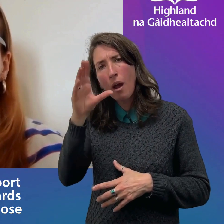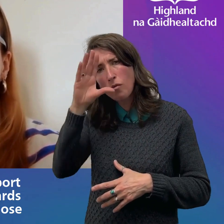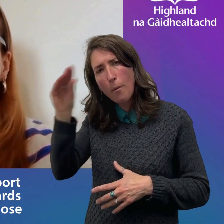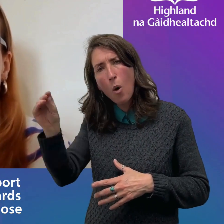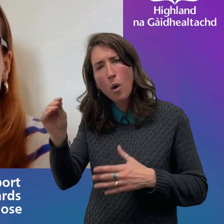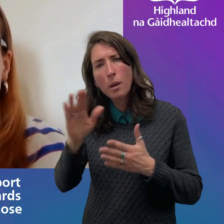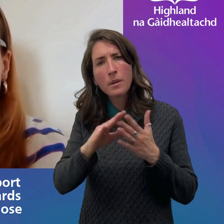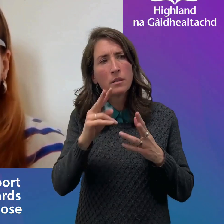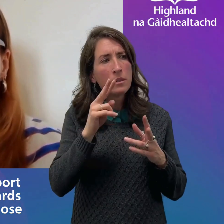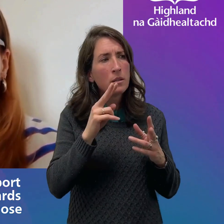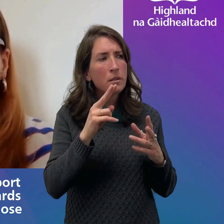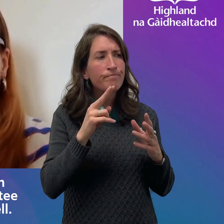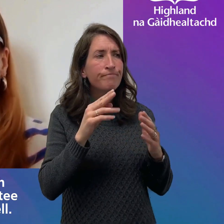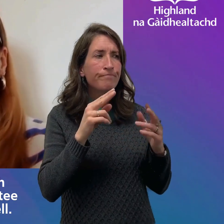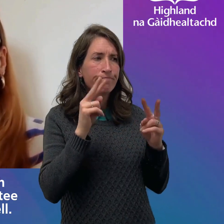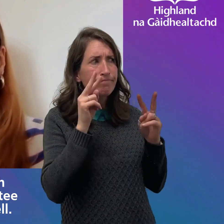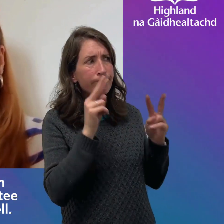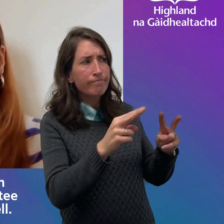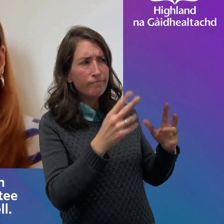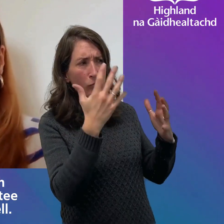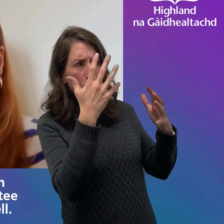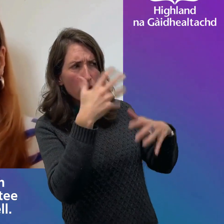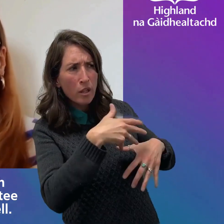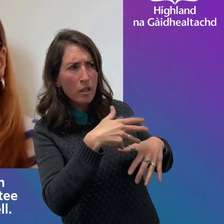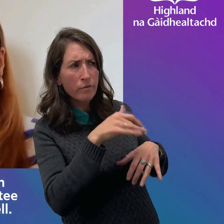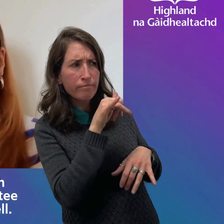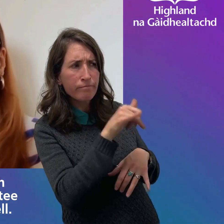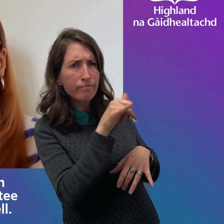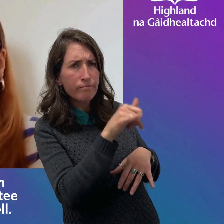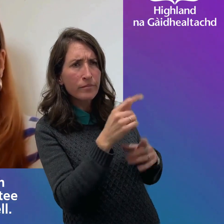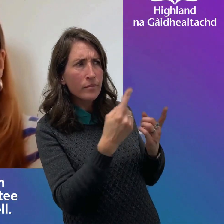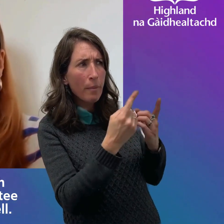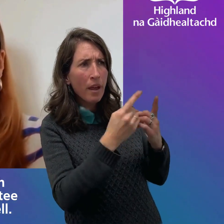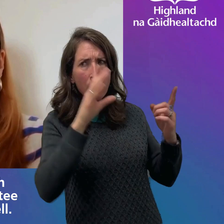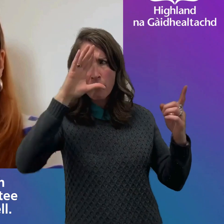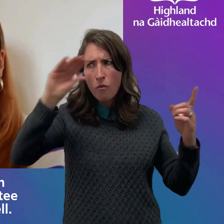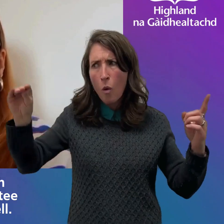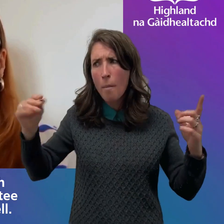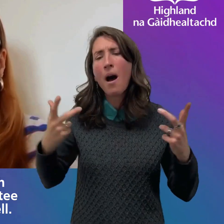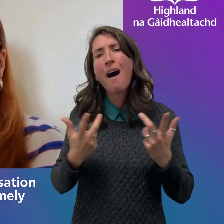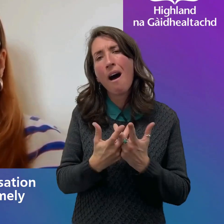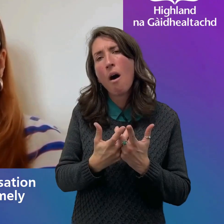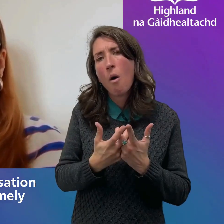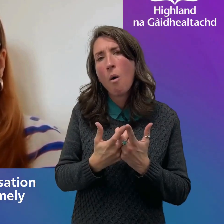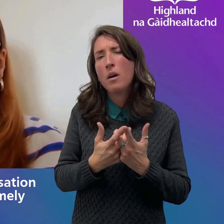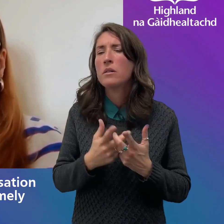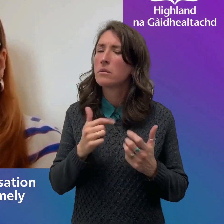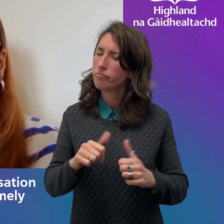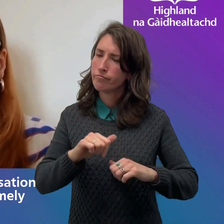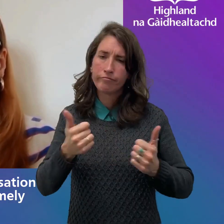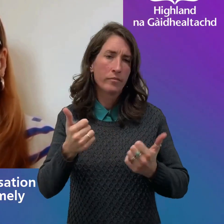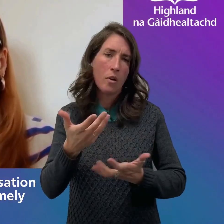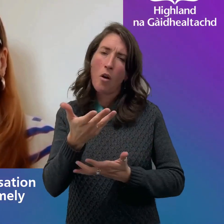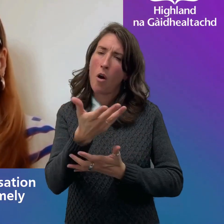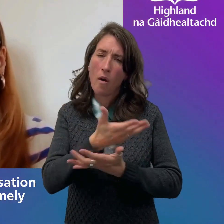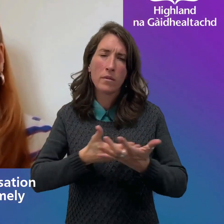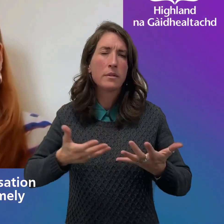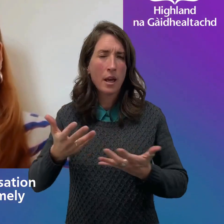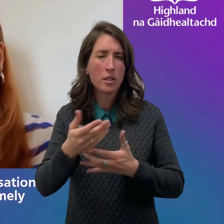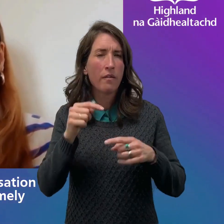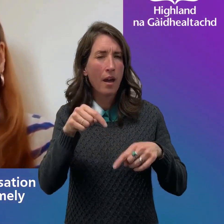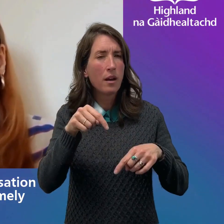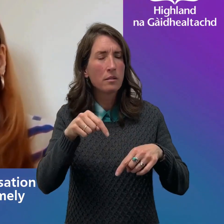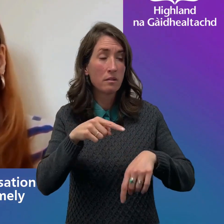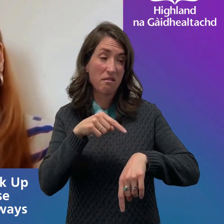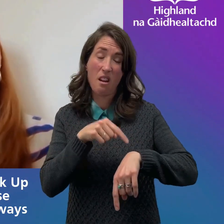whistleblowing standards and how we're adhering to those and that goes through both our staff governance committee and it comes to board as well so we had a really good conversation about that